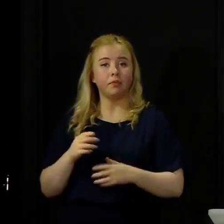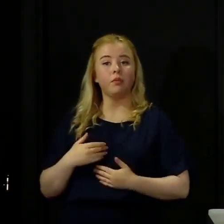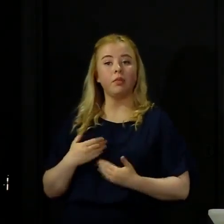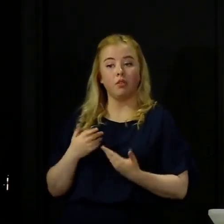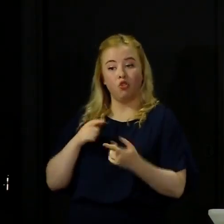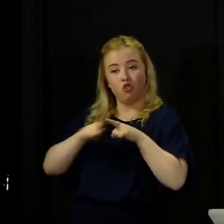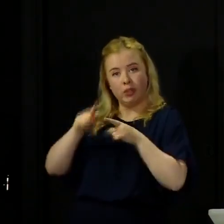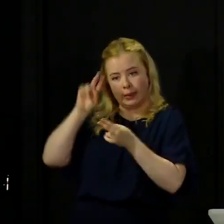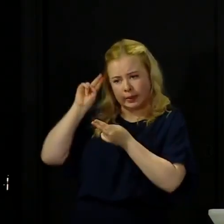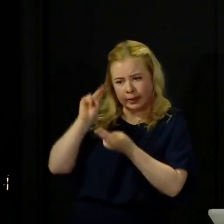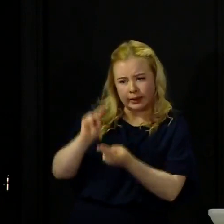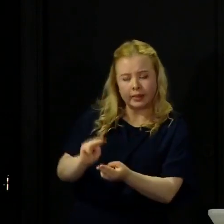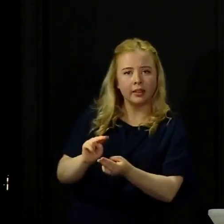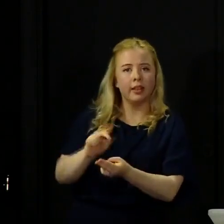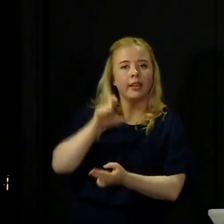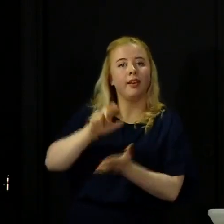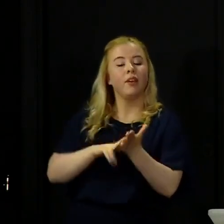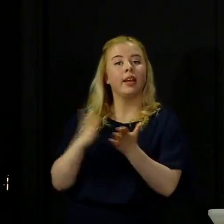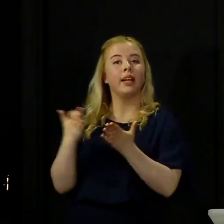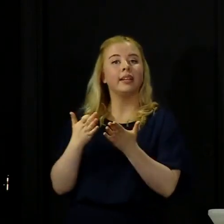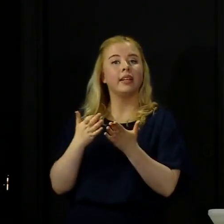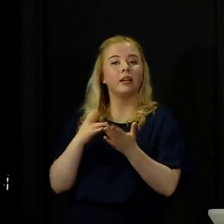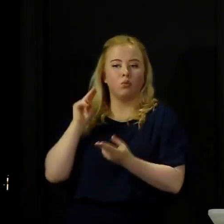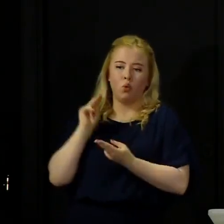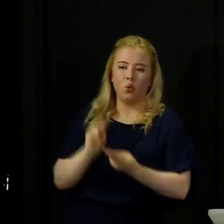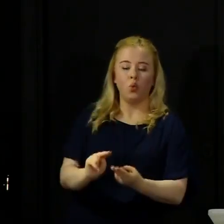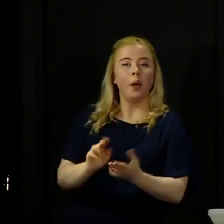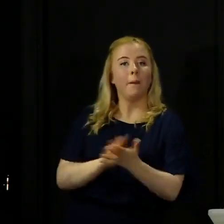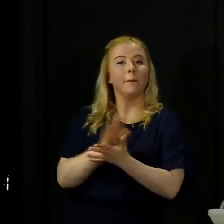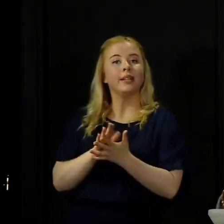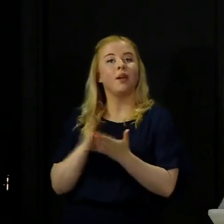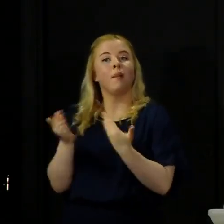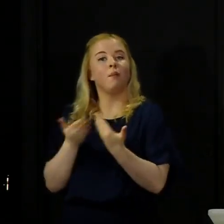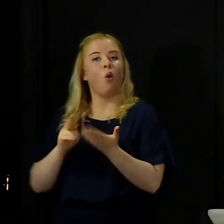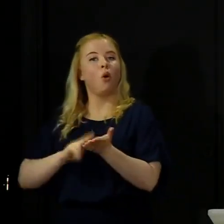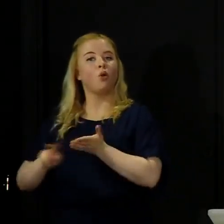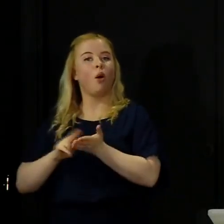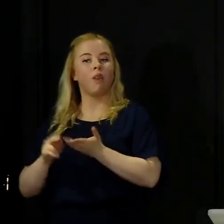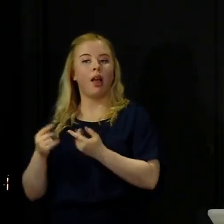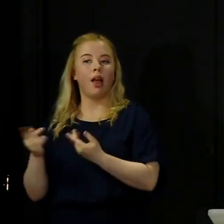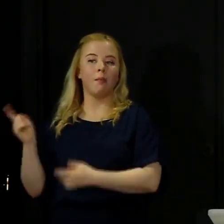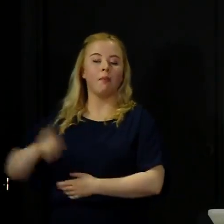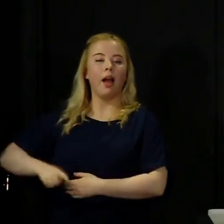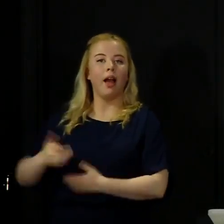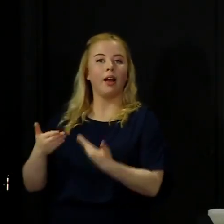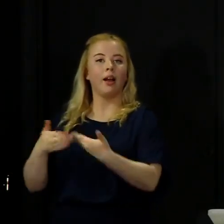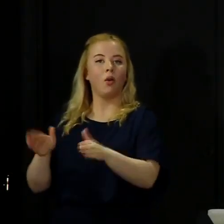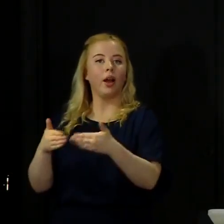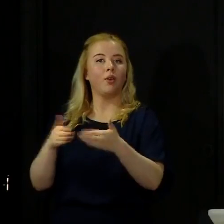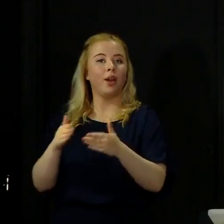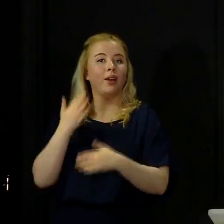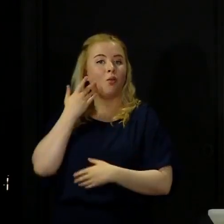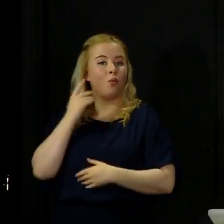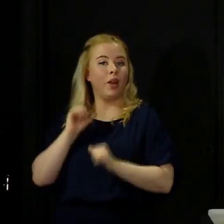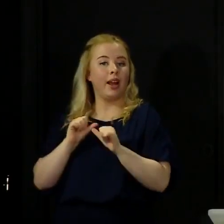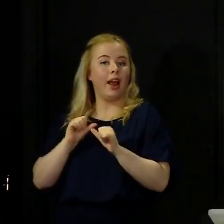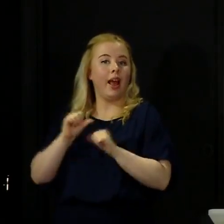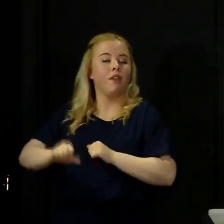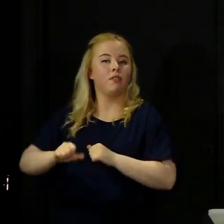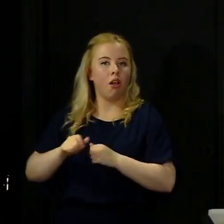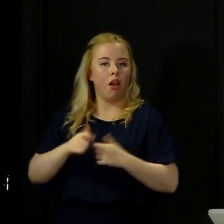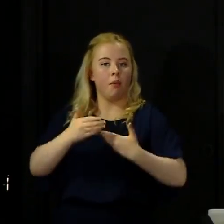can suppress this virus right now, the greater normality that we can have as we come out of lockdown, and perhaps some of the debates we're having right now